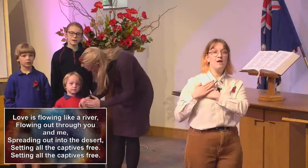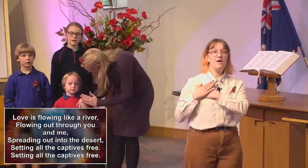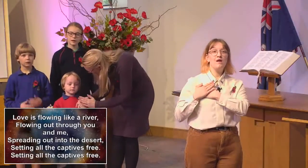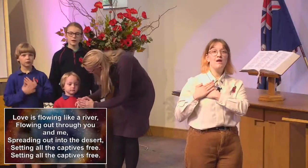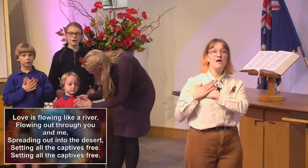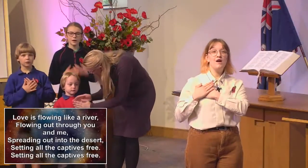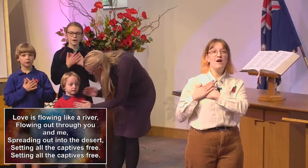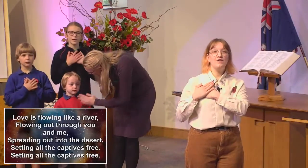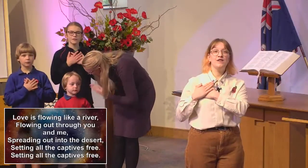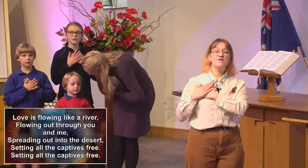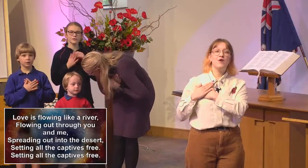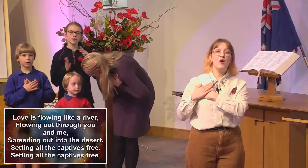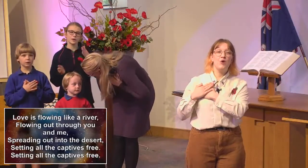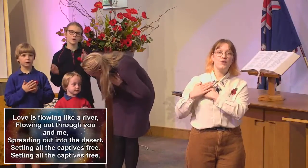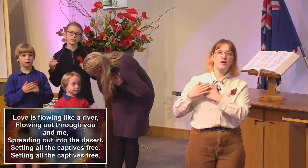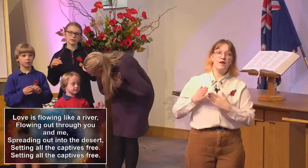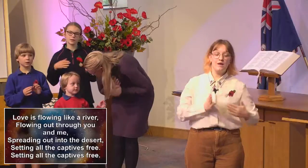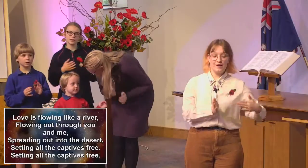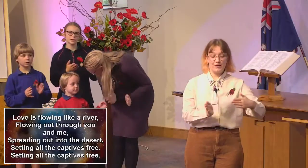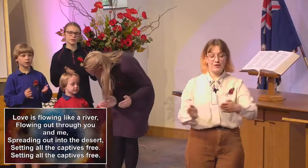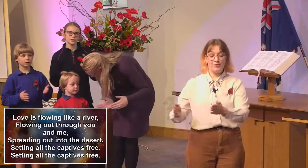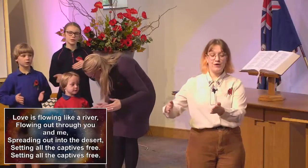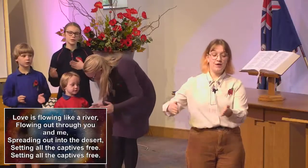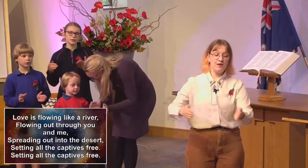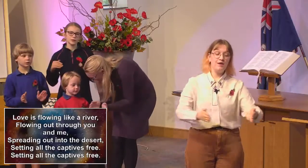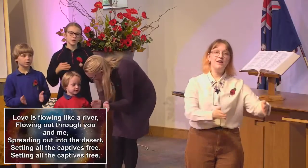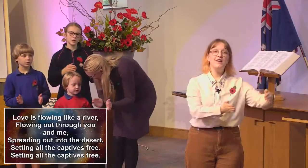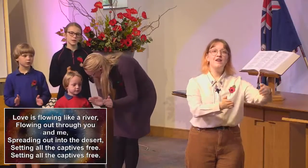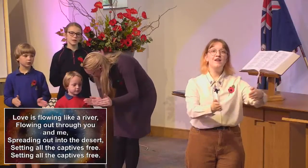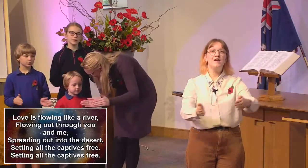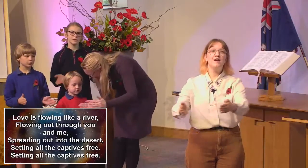free. Love is flowing like a